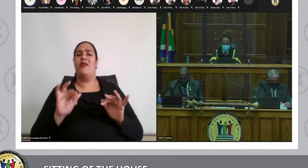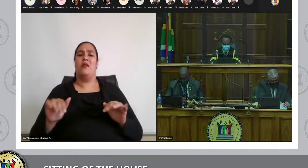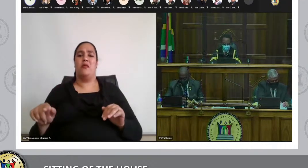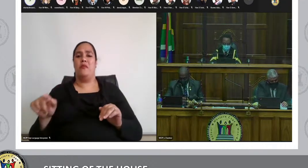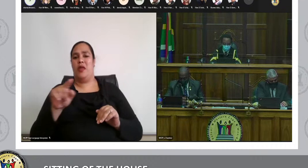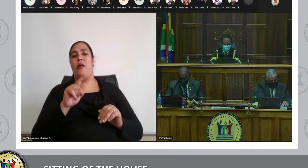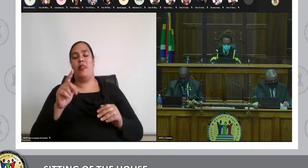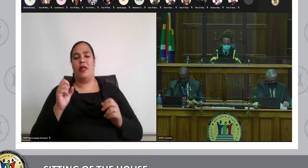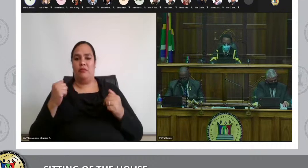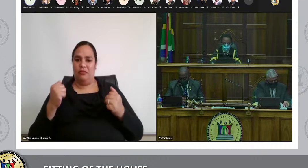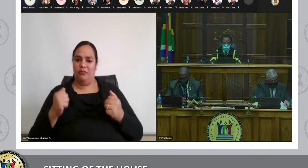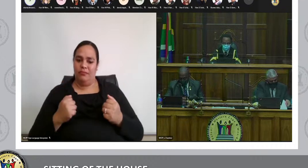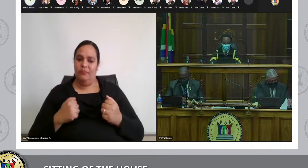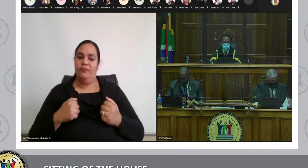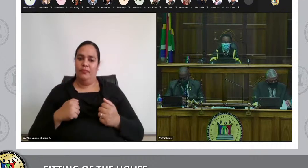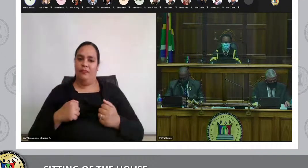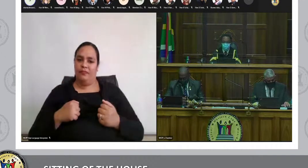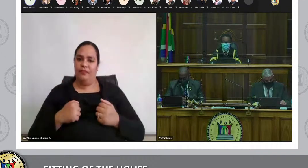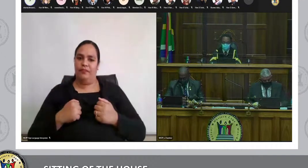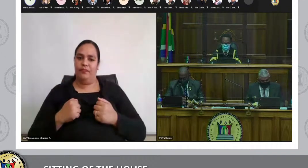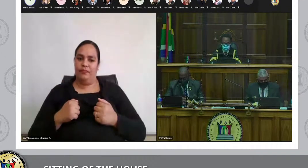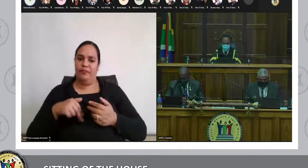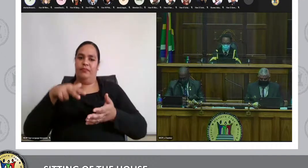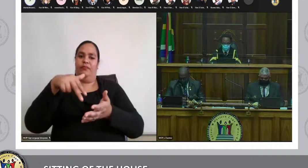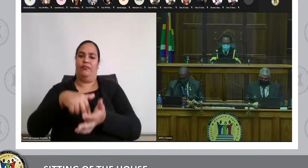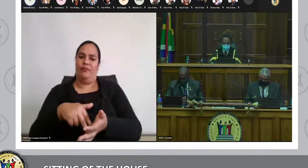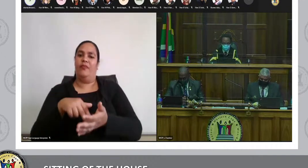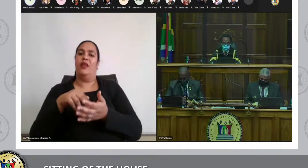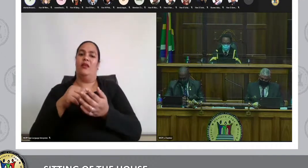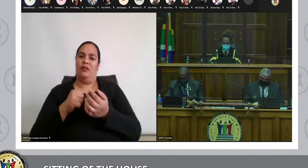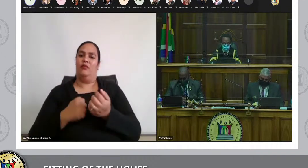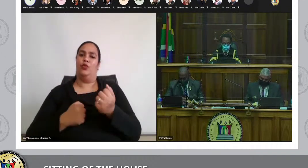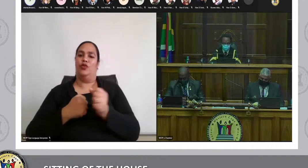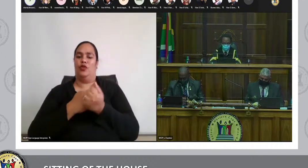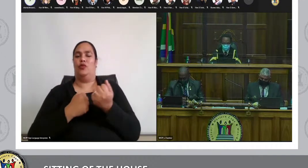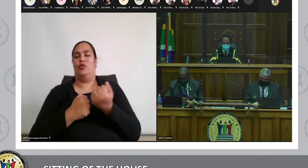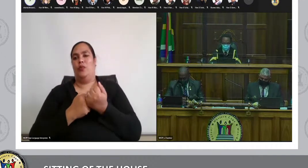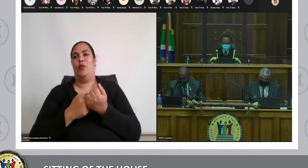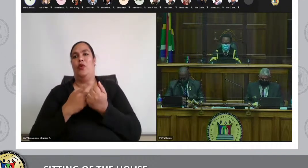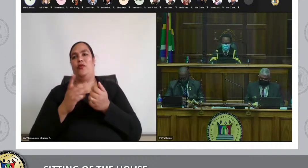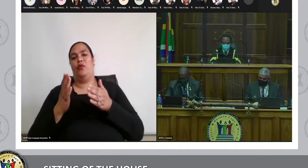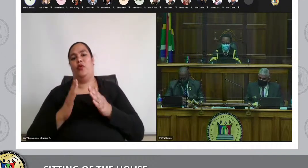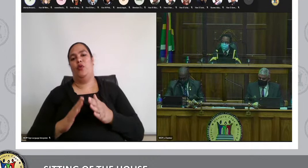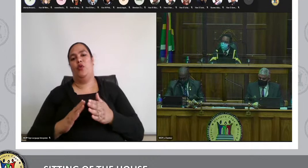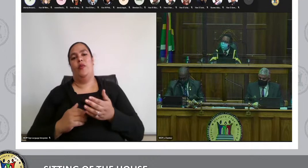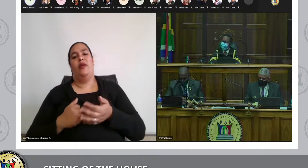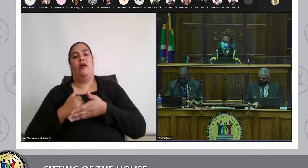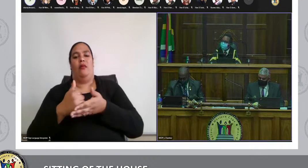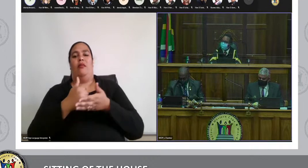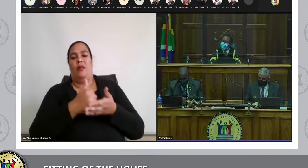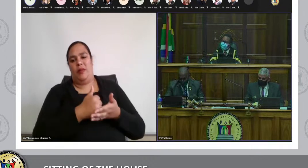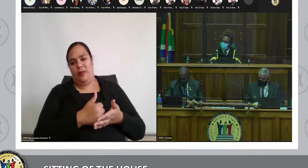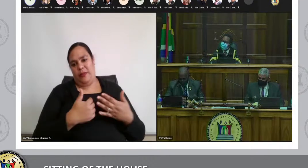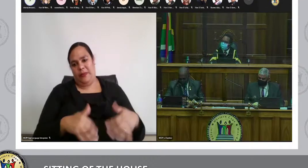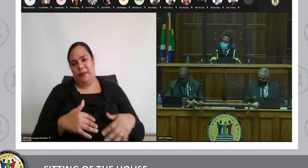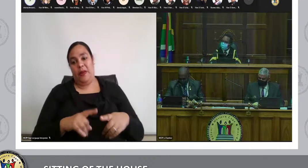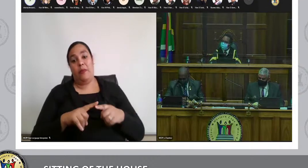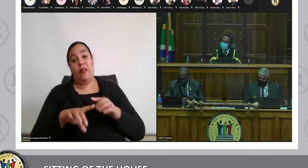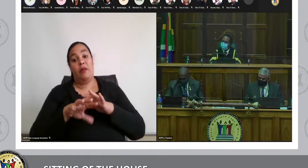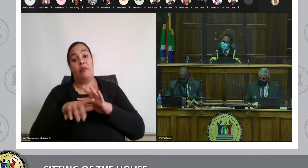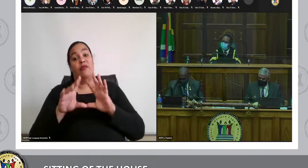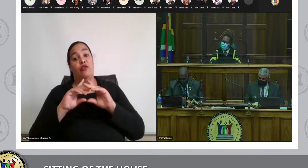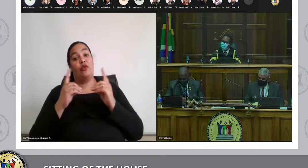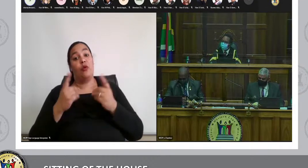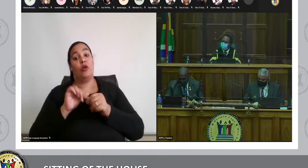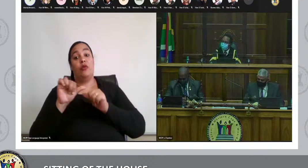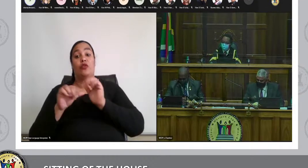have stepped forward to assist with providing much-needed humanitarian aid. The Provincial Department